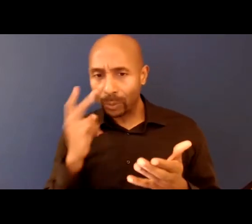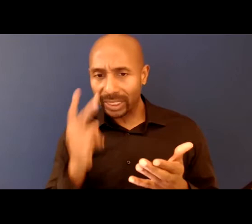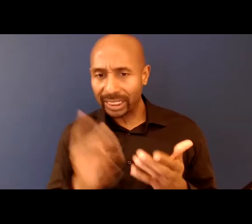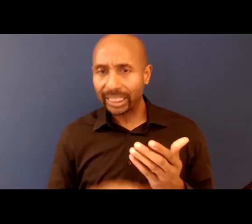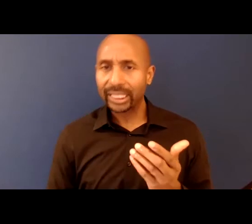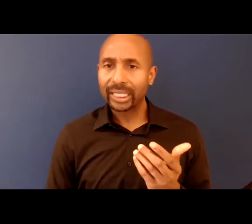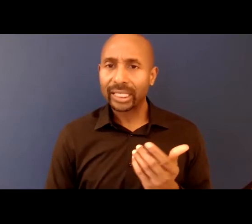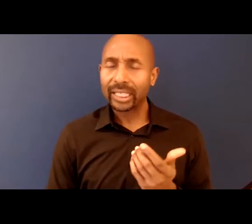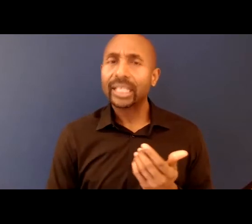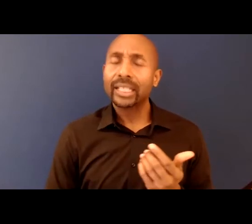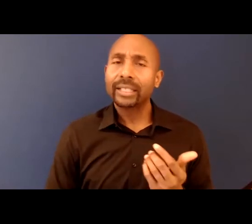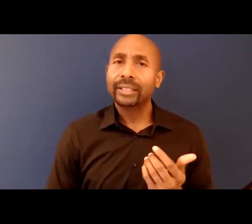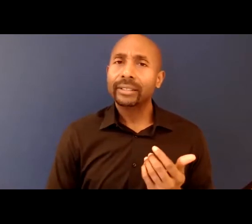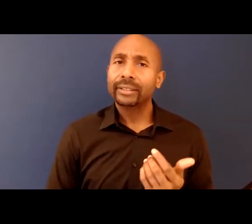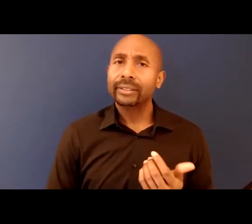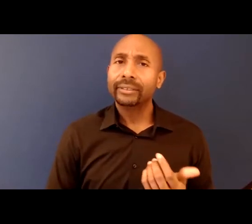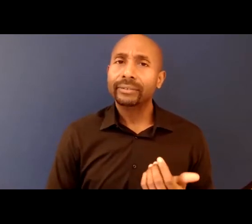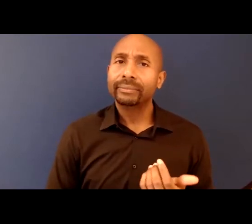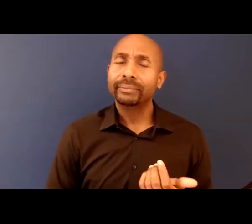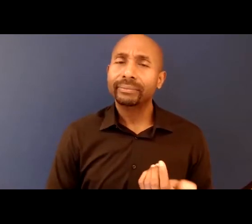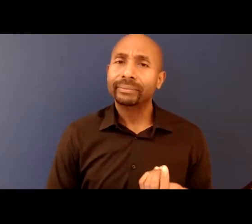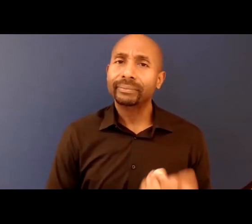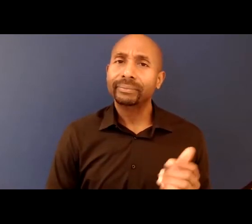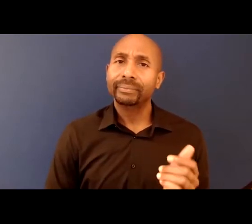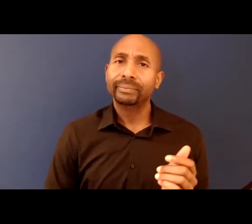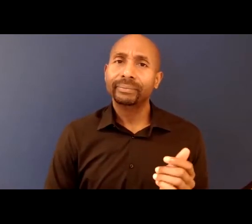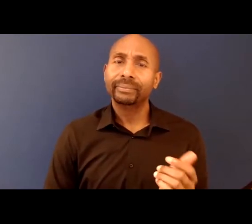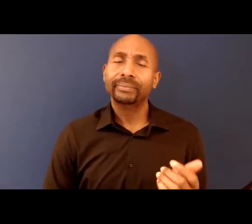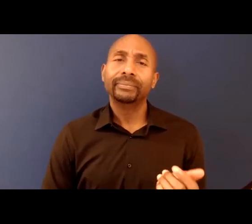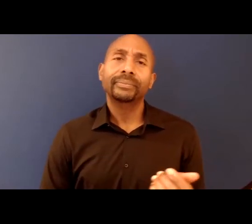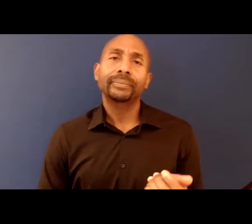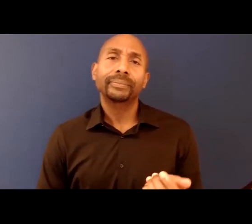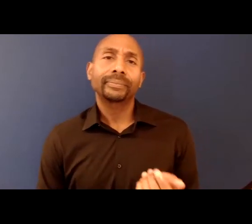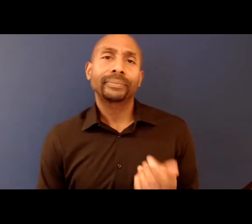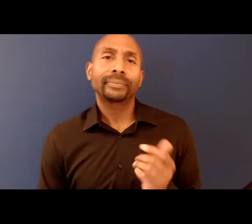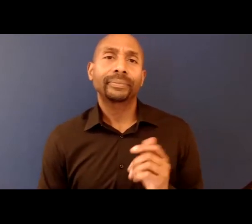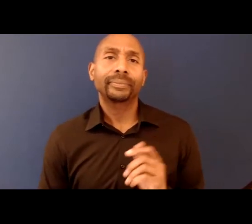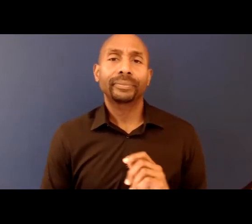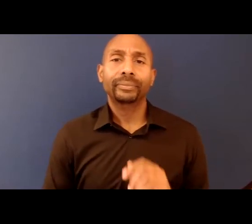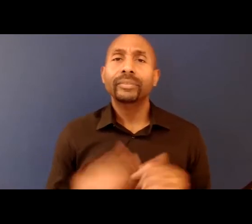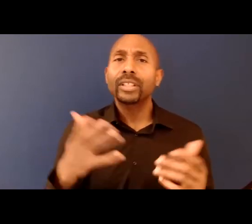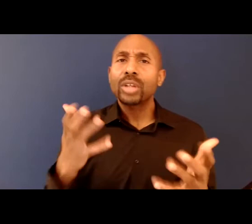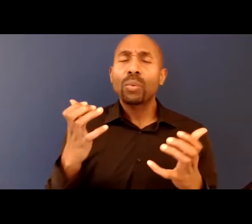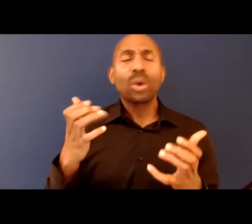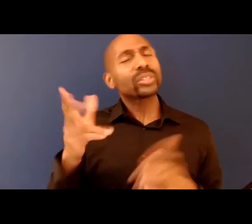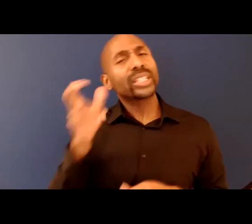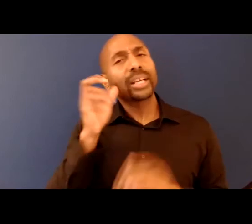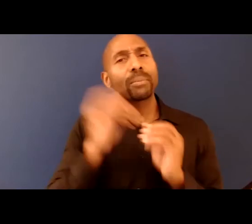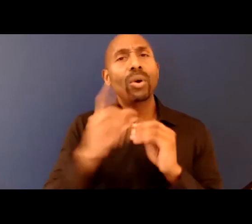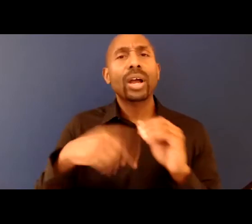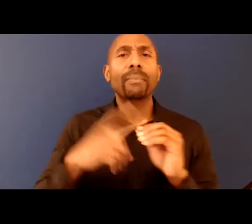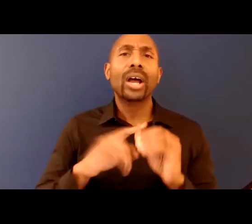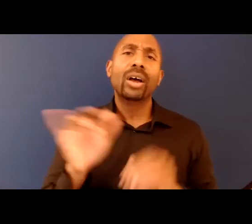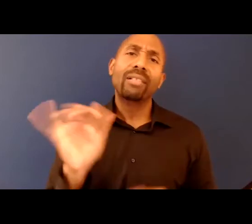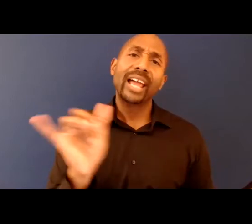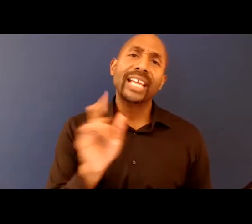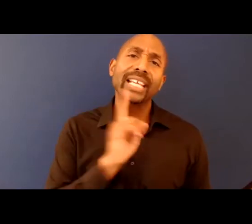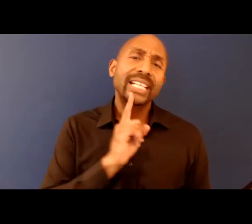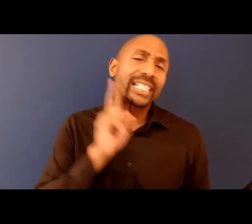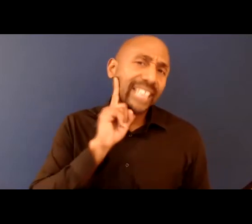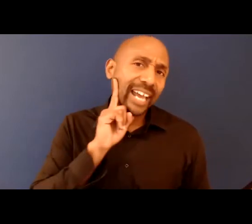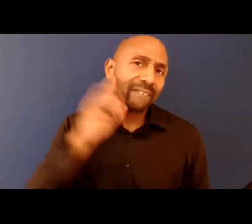I would love to know more about this concept of deaf gain and deaf blind